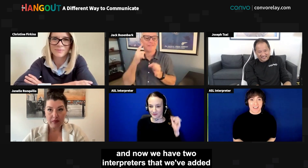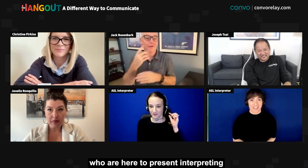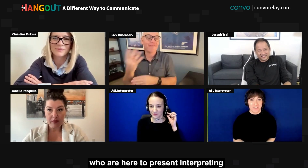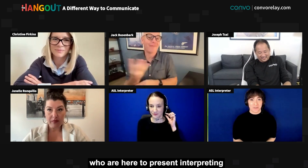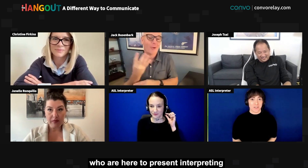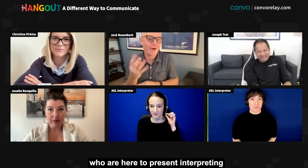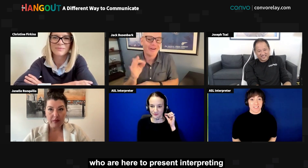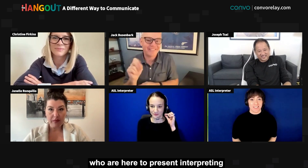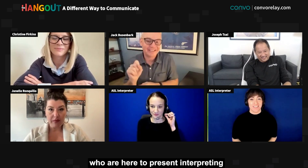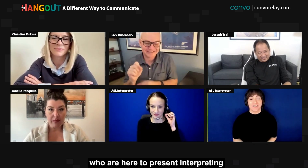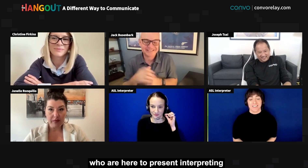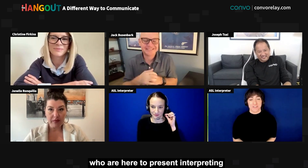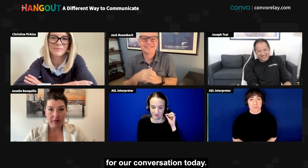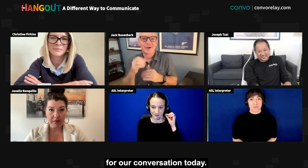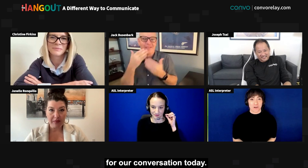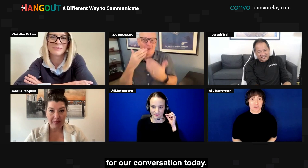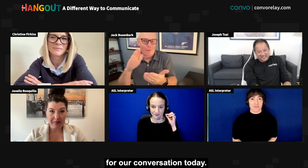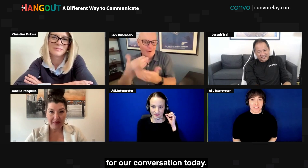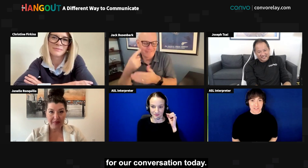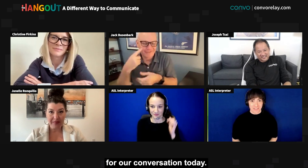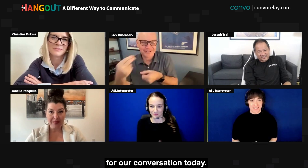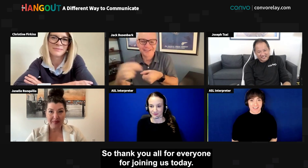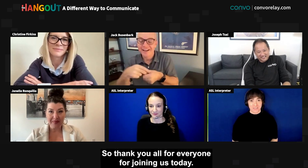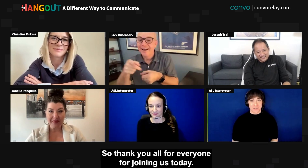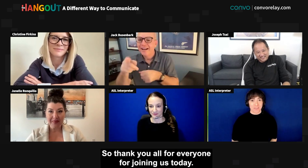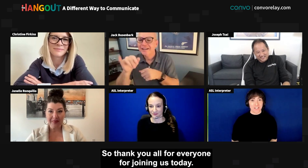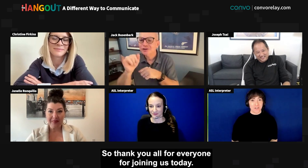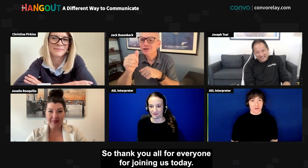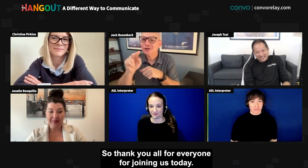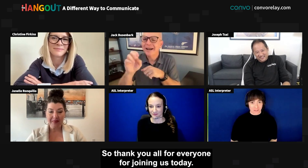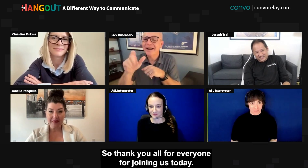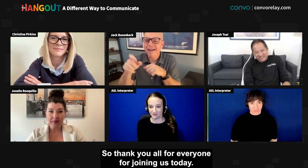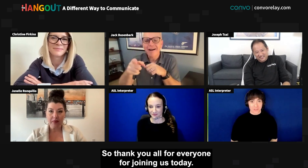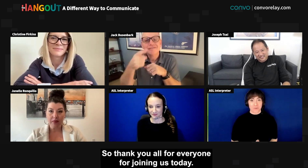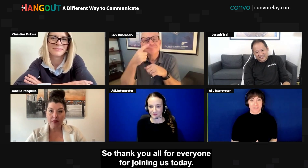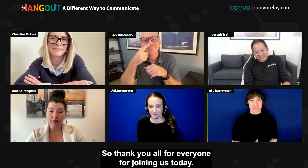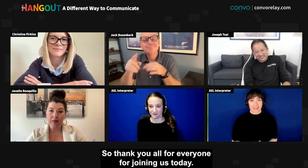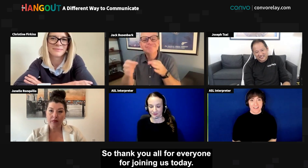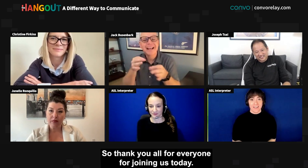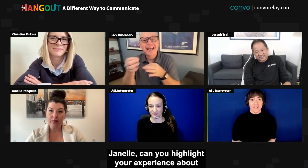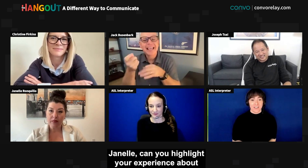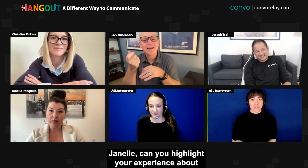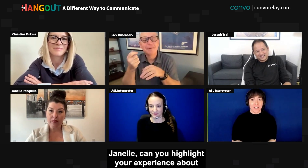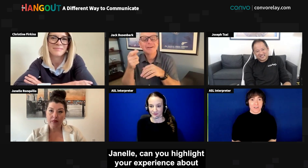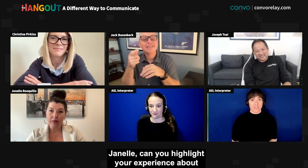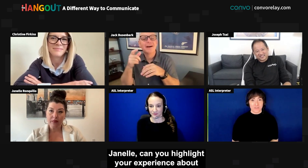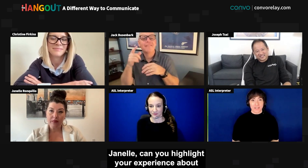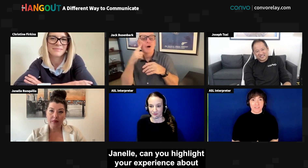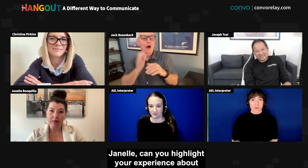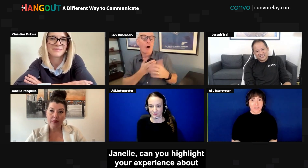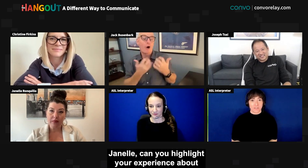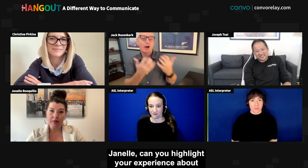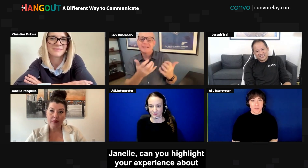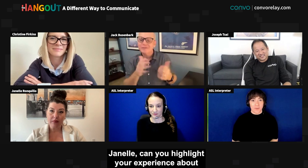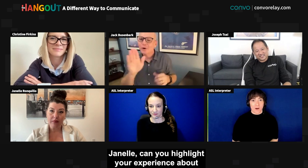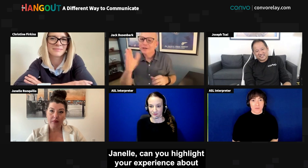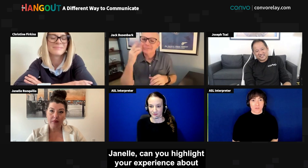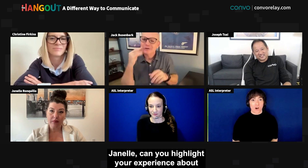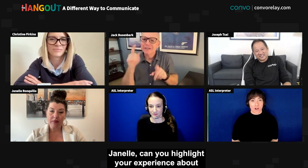added who are here to present, interpreting for our conversation today. So thank you all for everyone for joining today. Janelle, do you mind elaborating a little bit about, for our